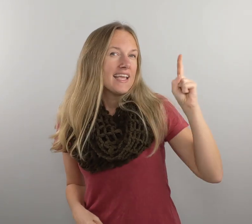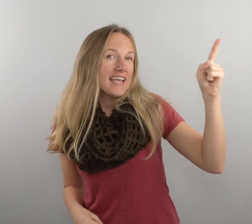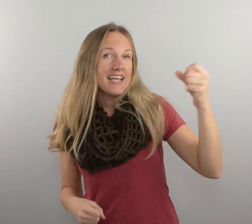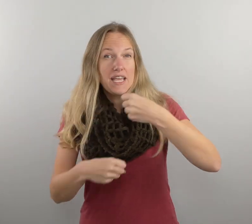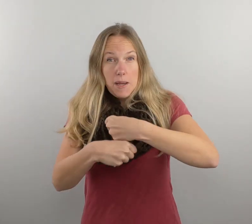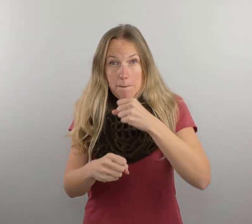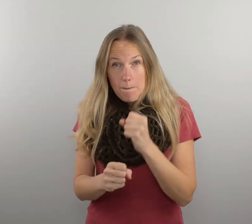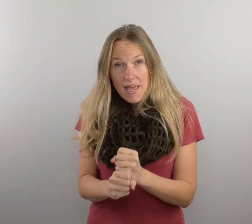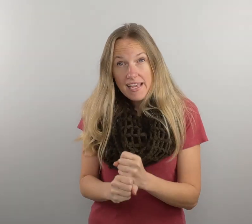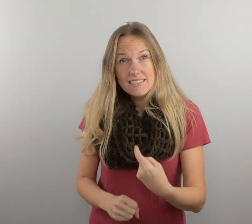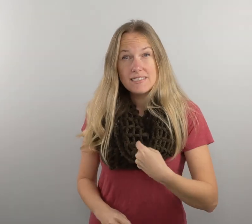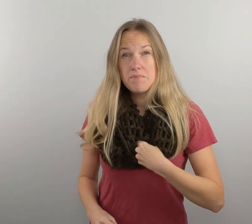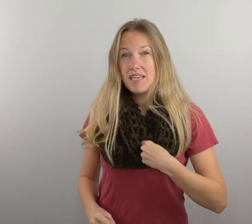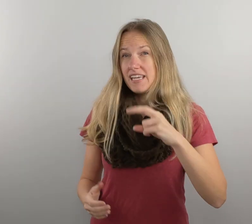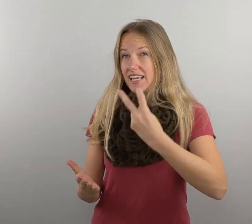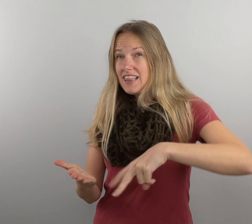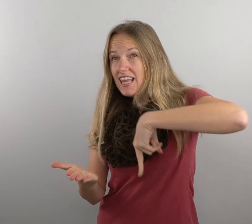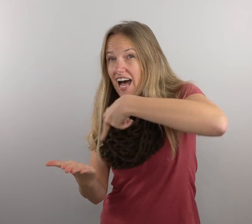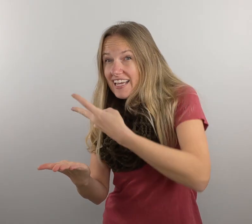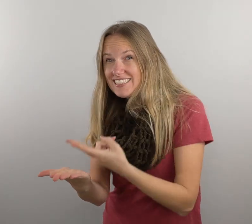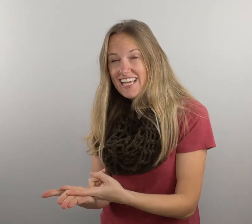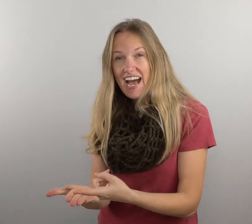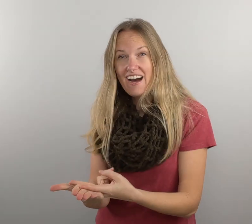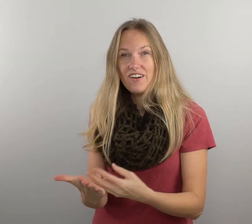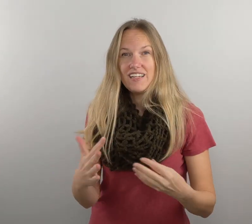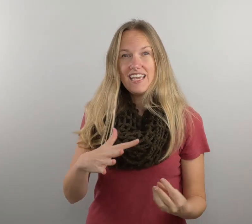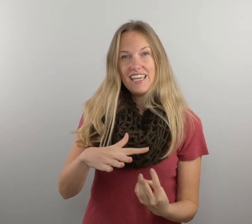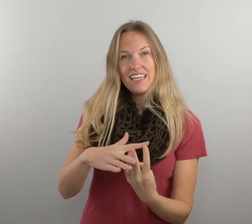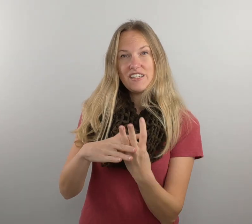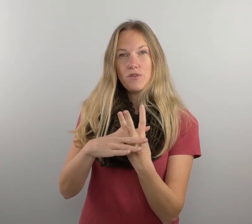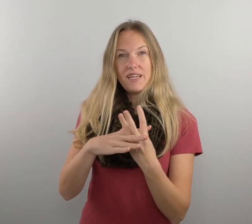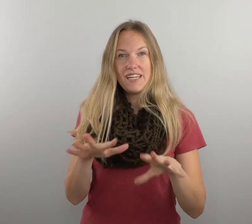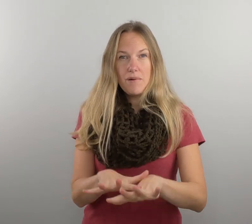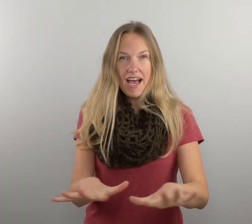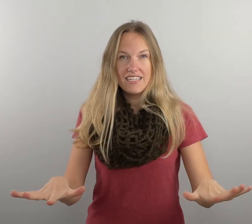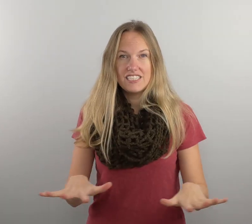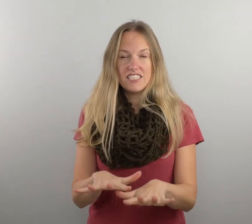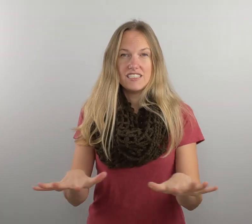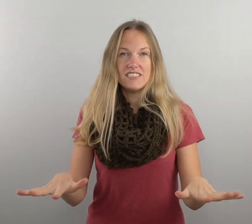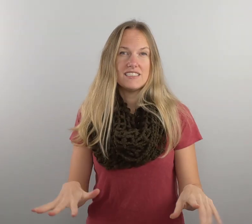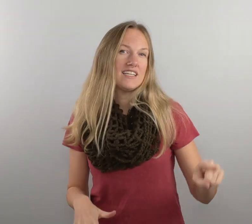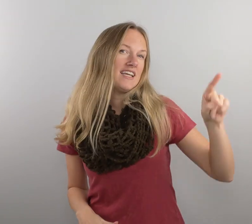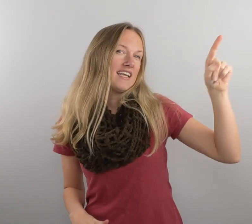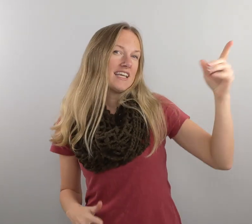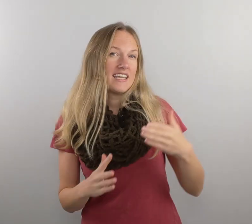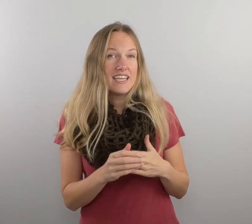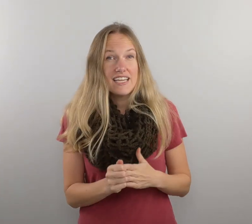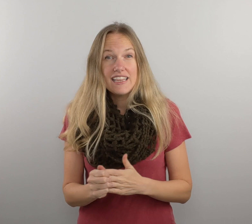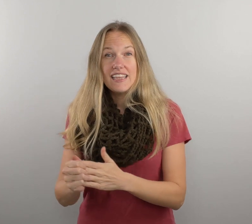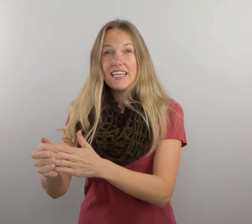He makes me lie down in green pastures. He